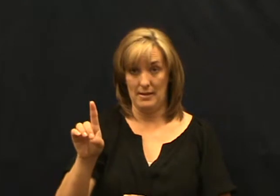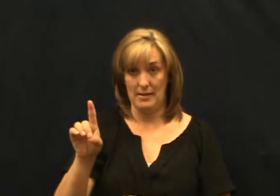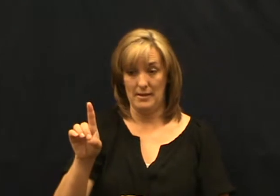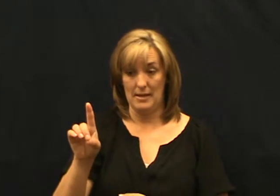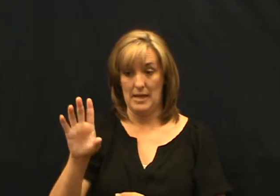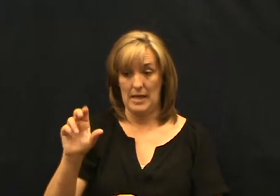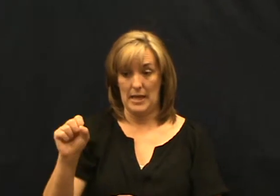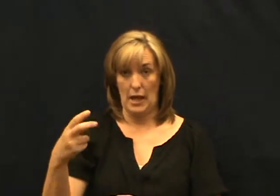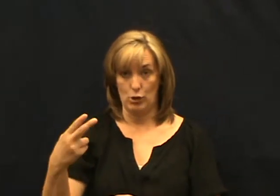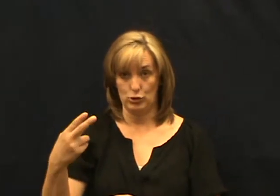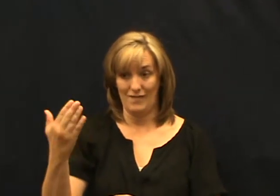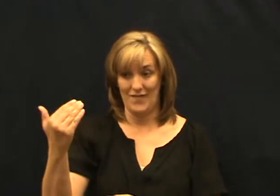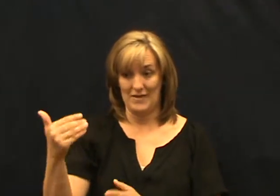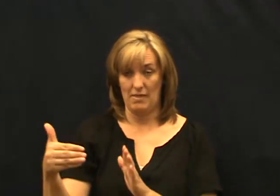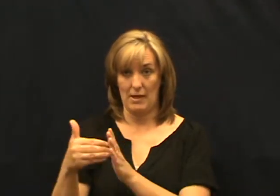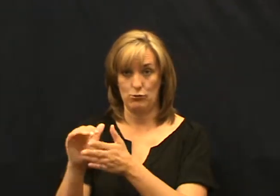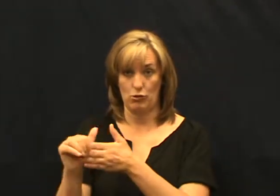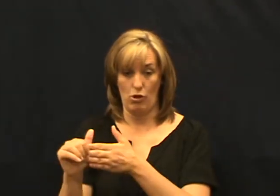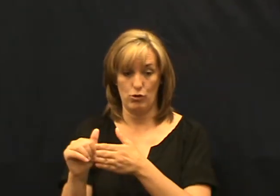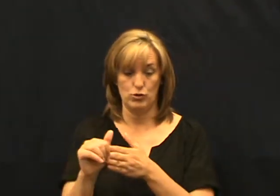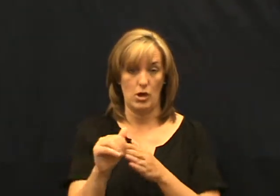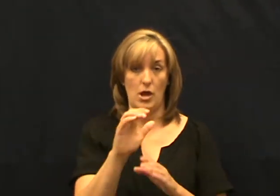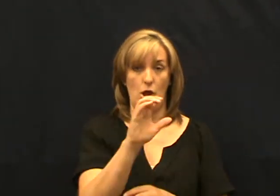pizza revenue for $15,000.